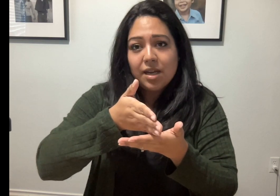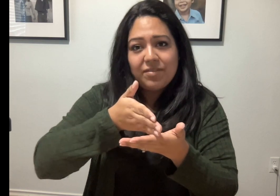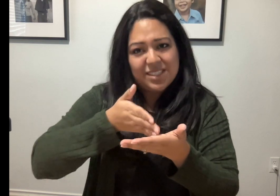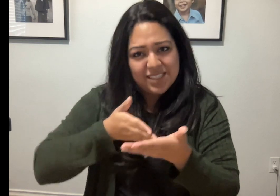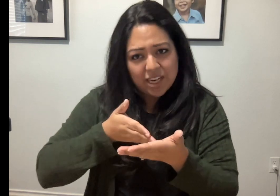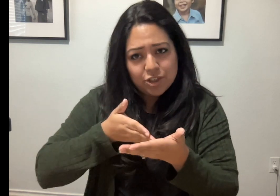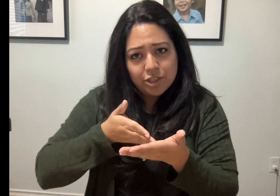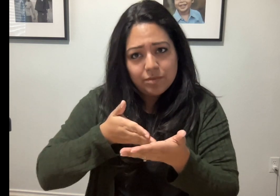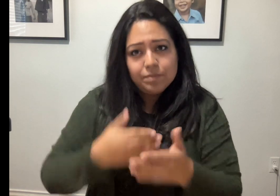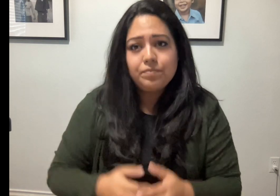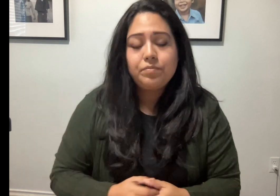a section.